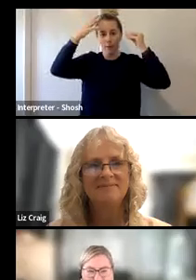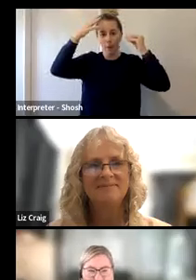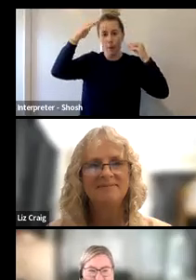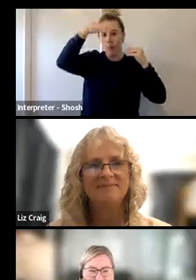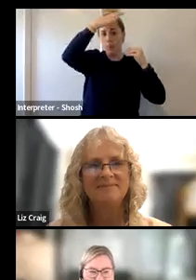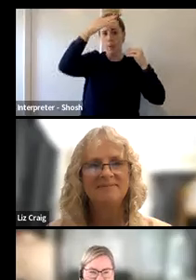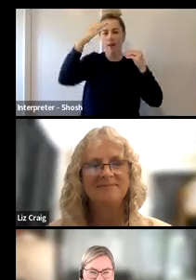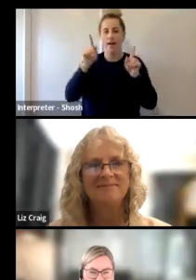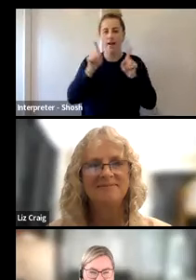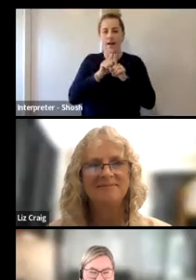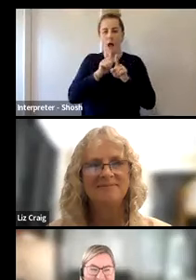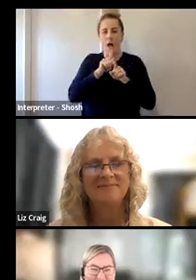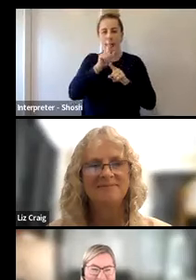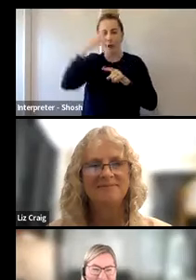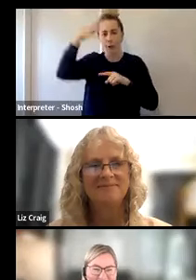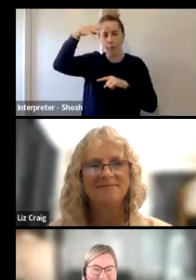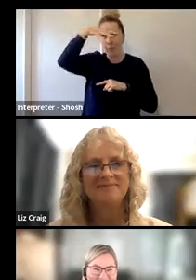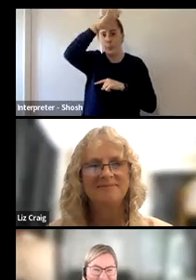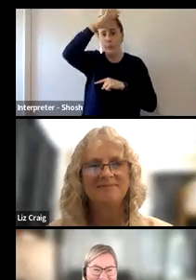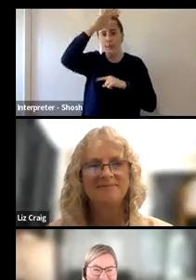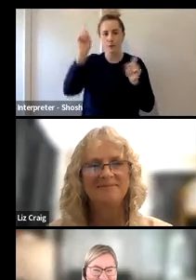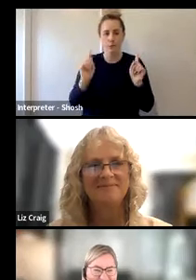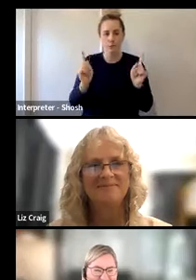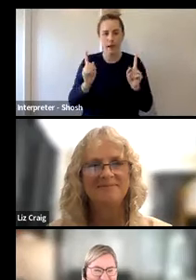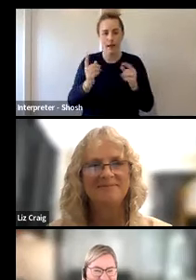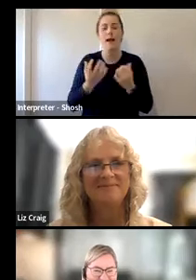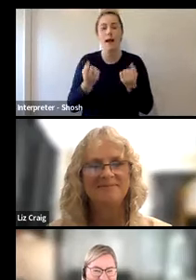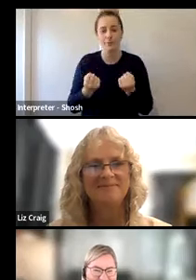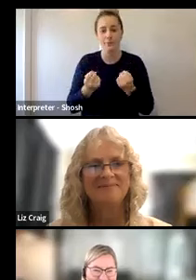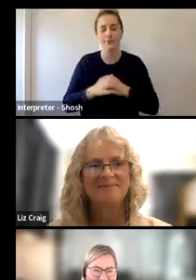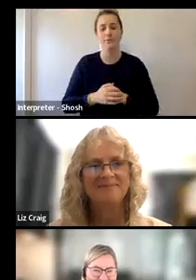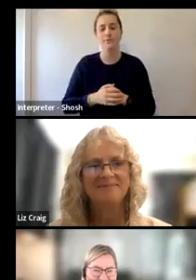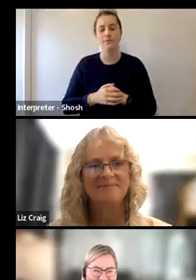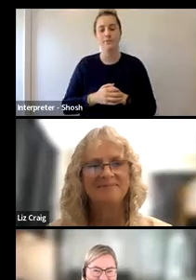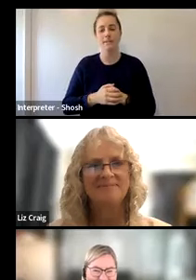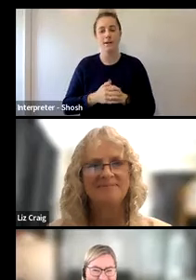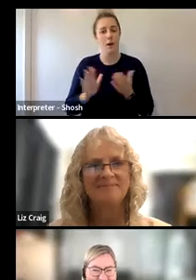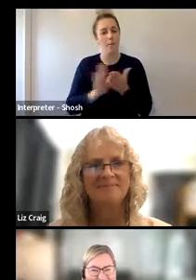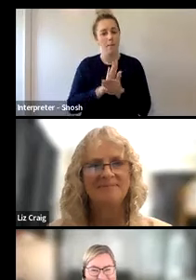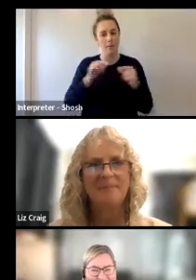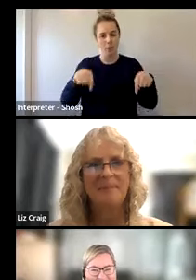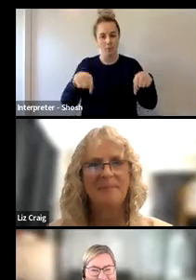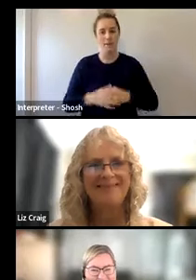newly born chicken today, and I'm pleased to be here.